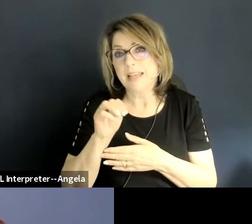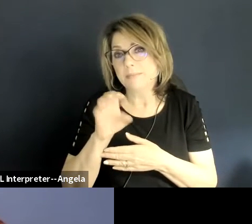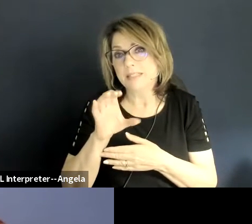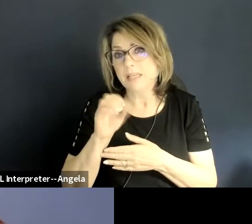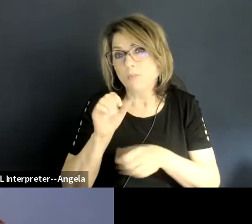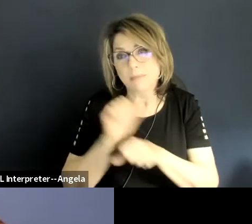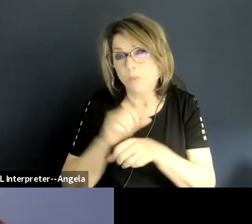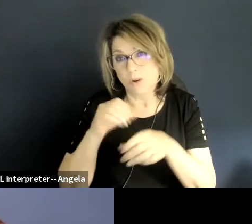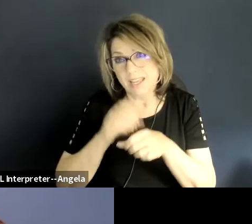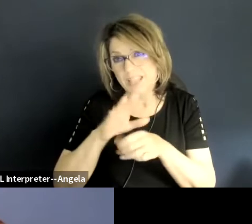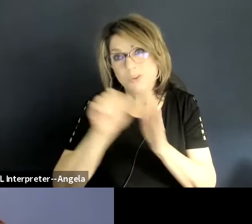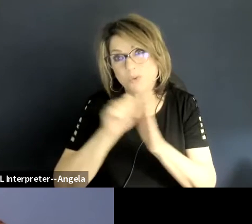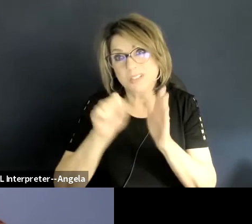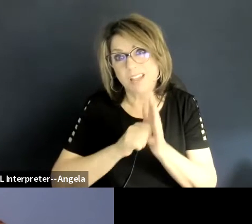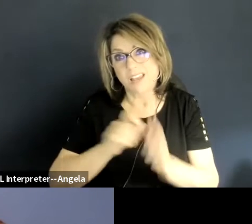within your state.